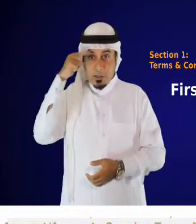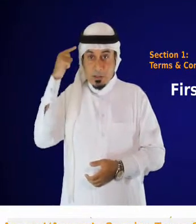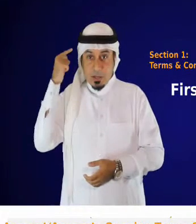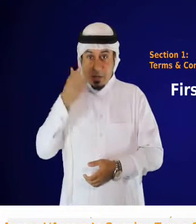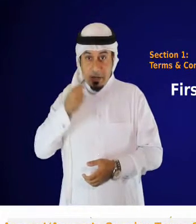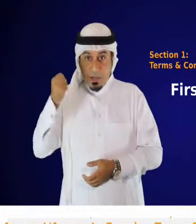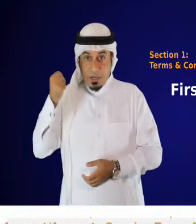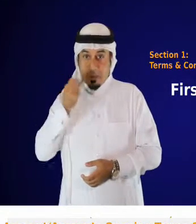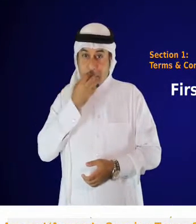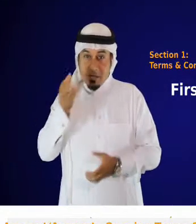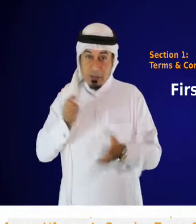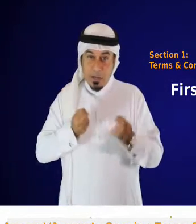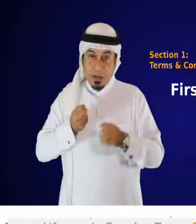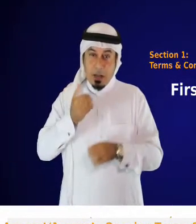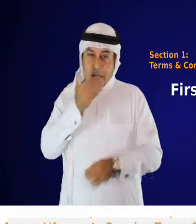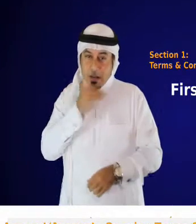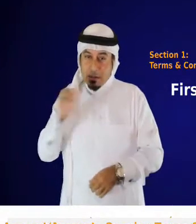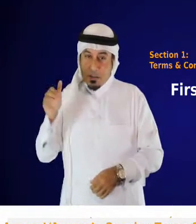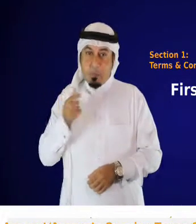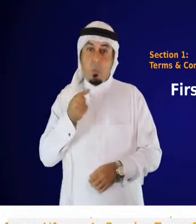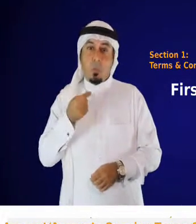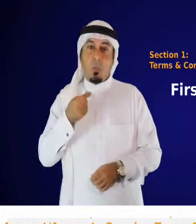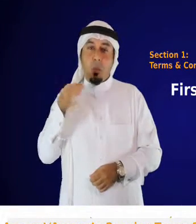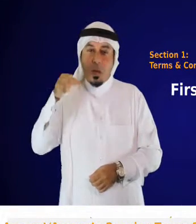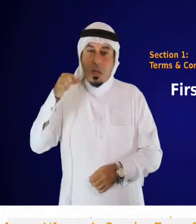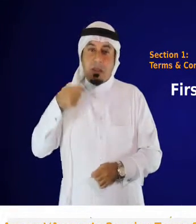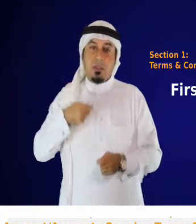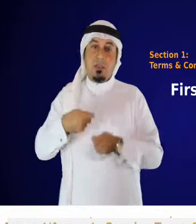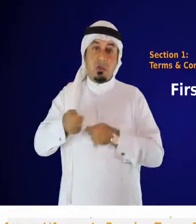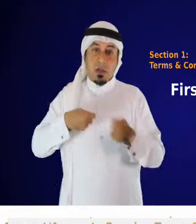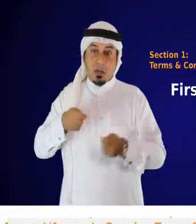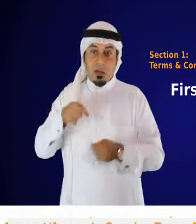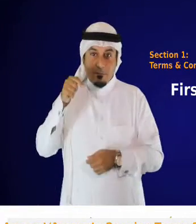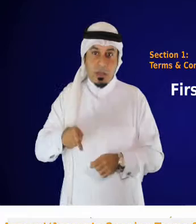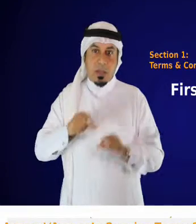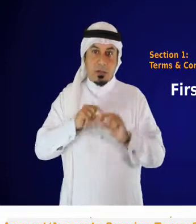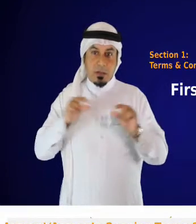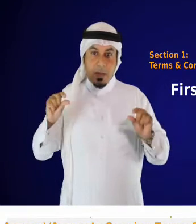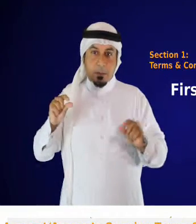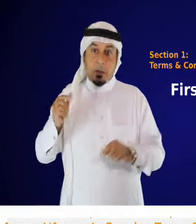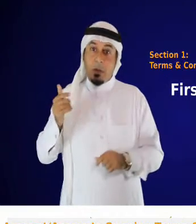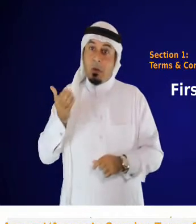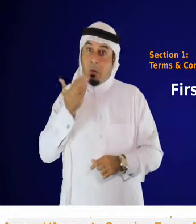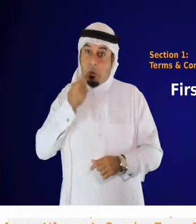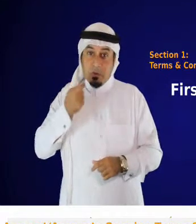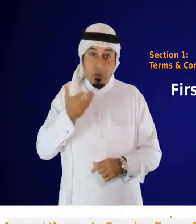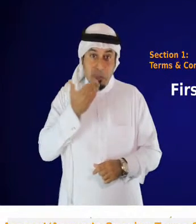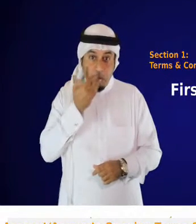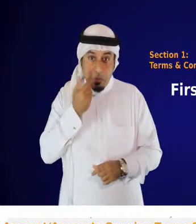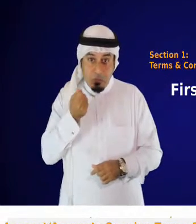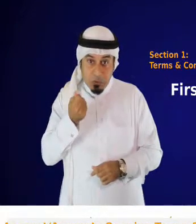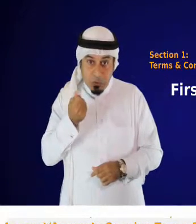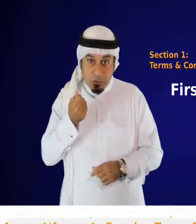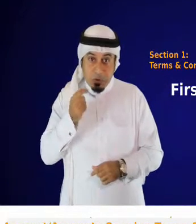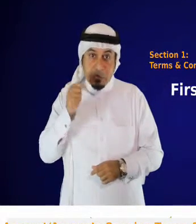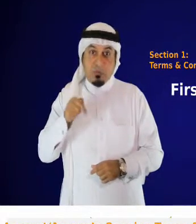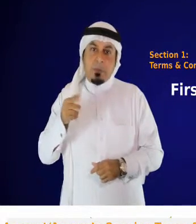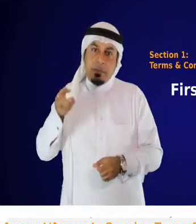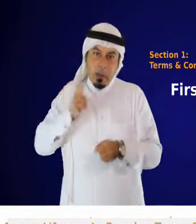5. If a bill discounting proceeds is entered on the account and is not paid on maturity, the party who discounted the